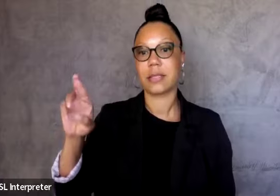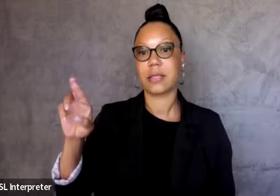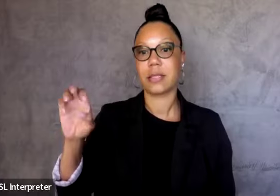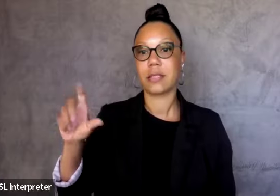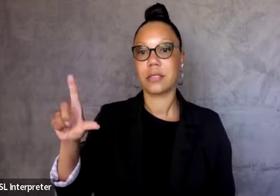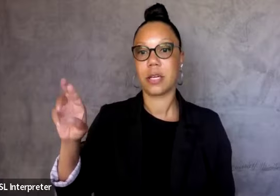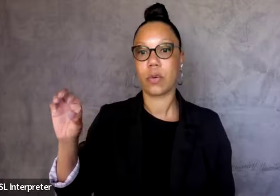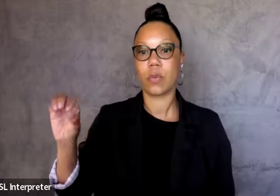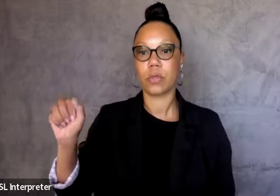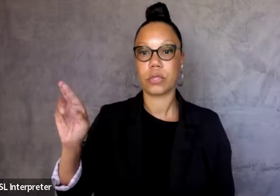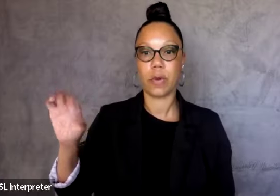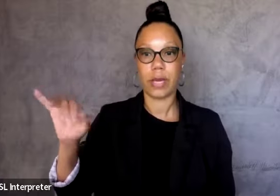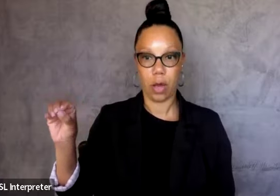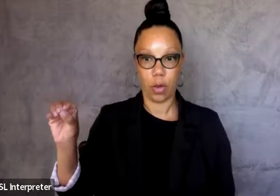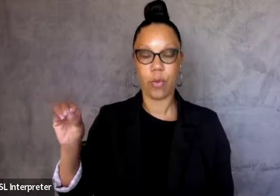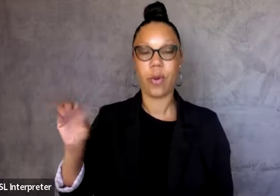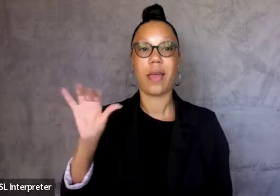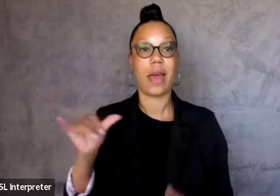the list at the time we left it.